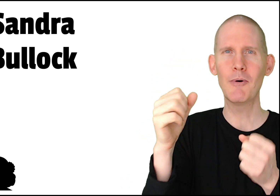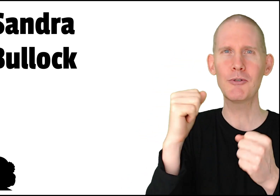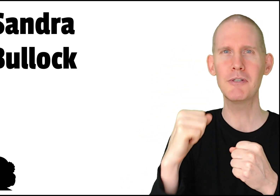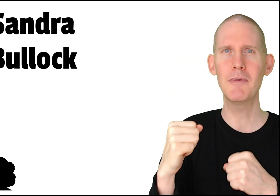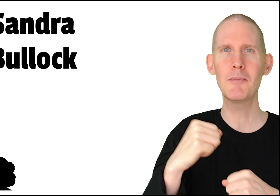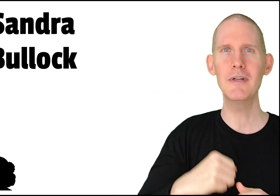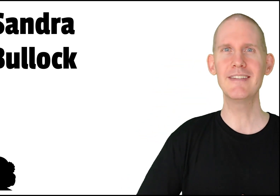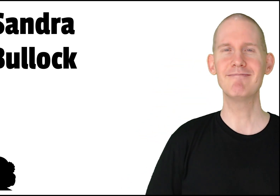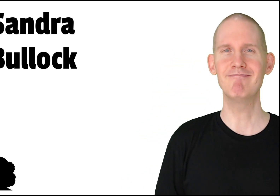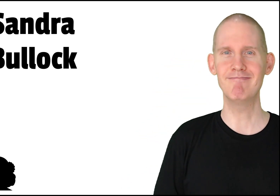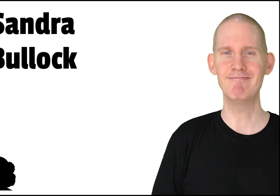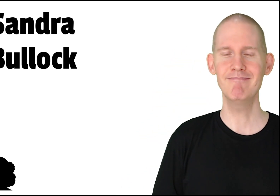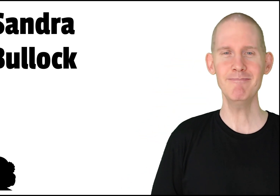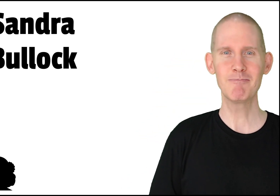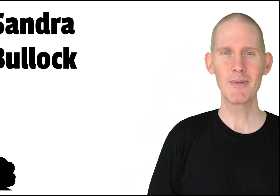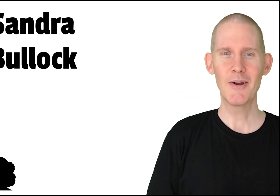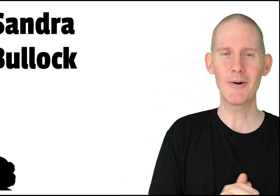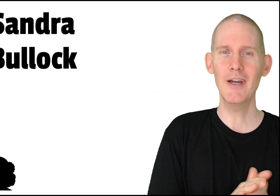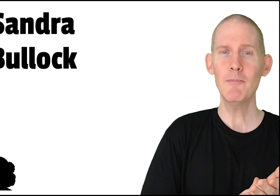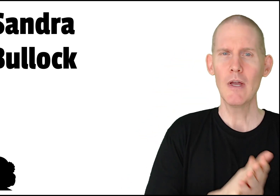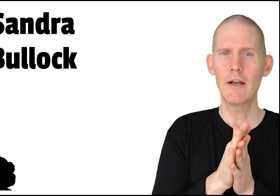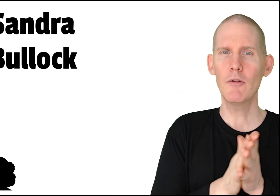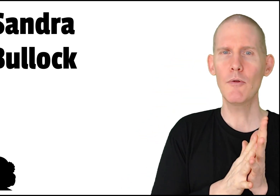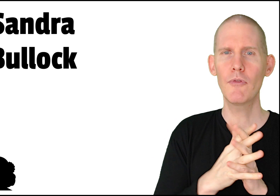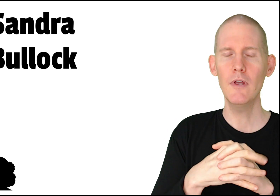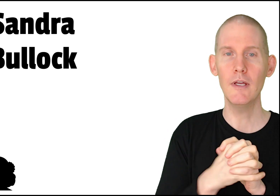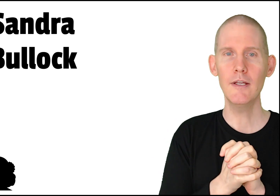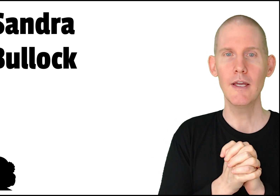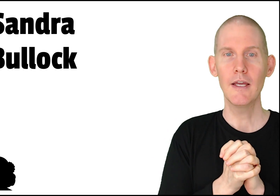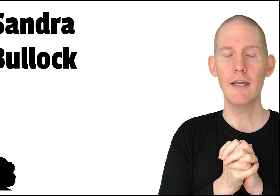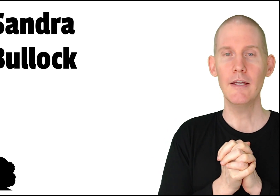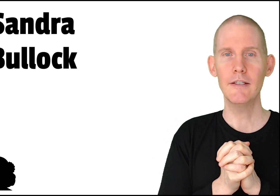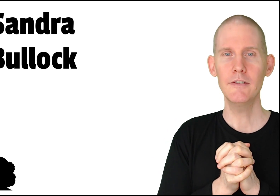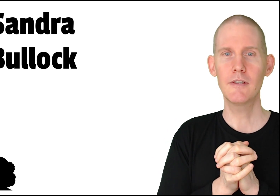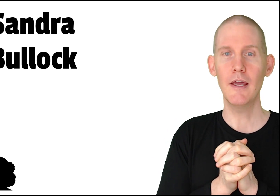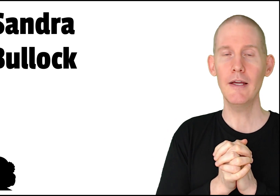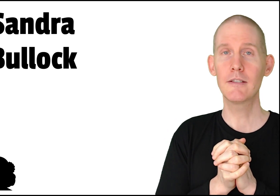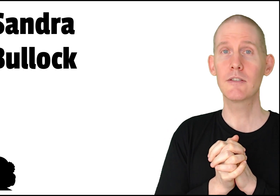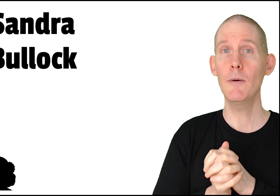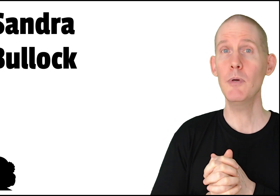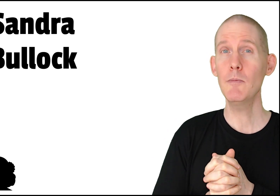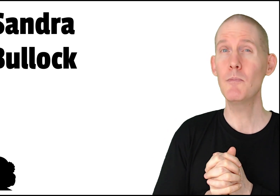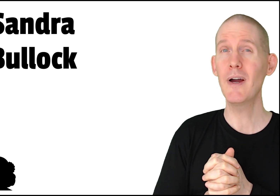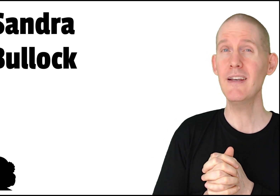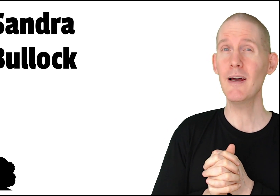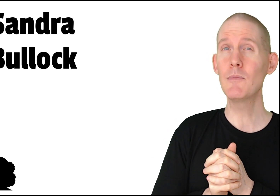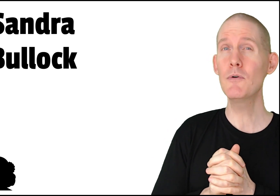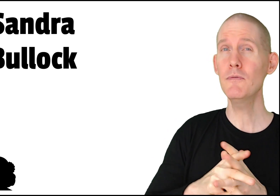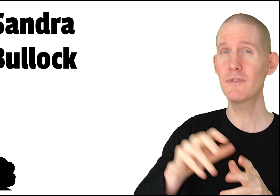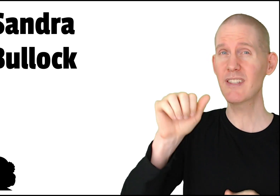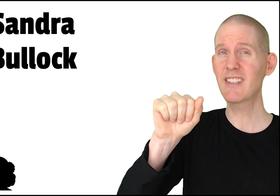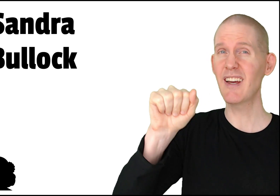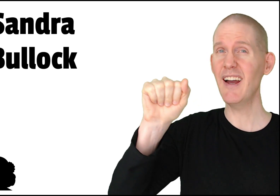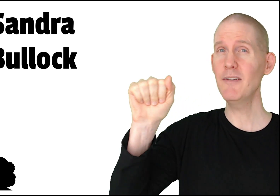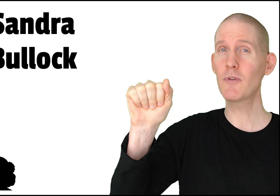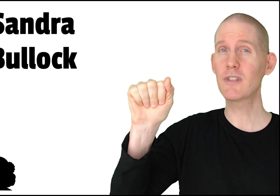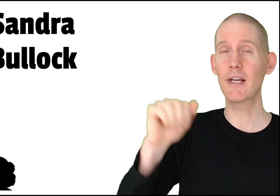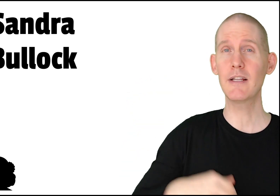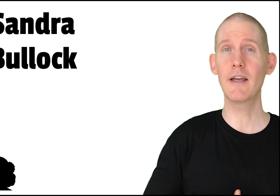motion, memory. Okay, another thing is that some people might not move to the side for the second letter. They